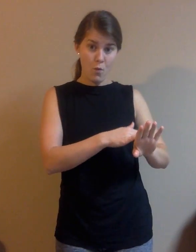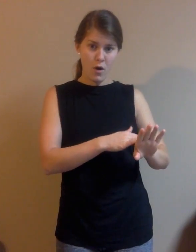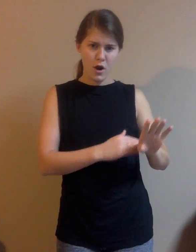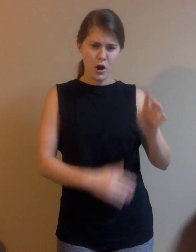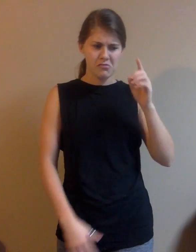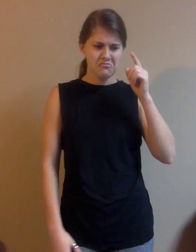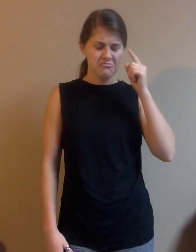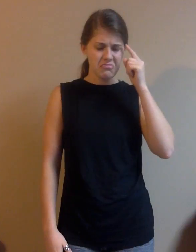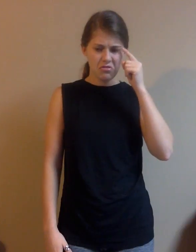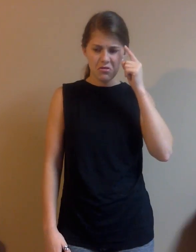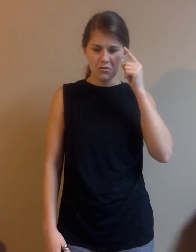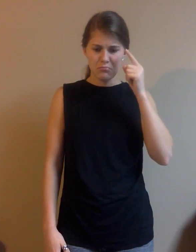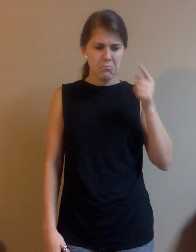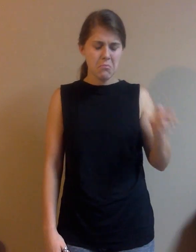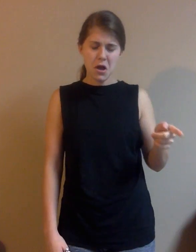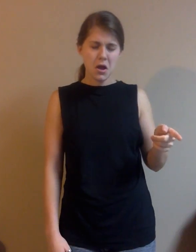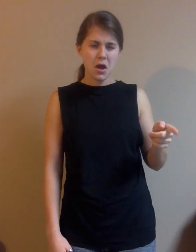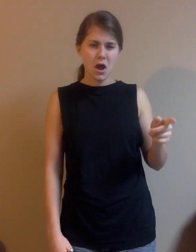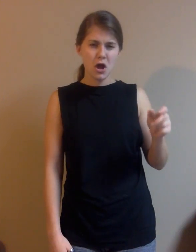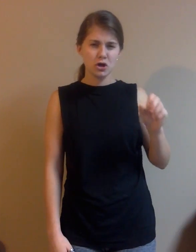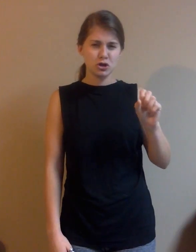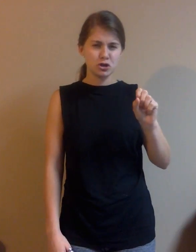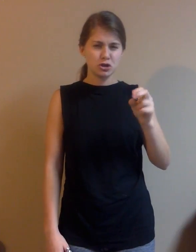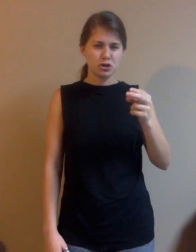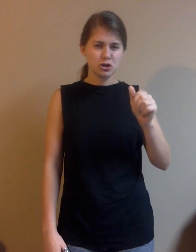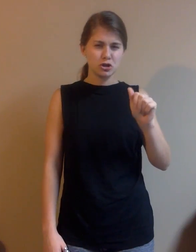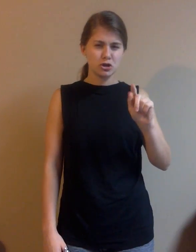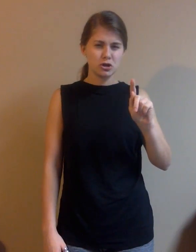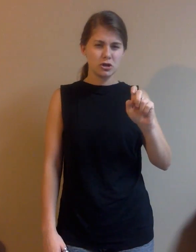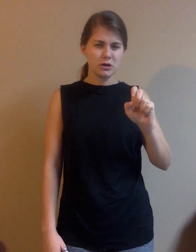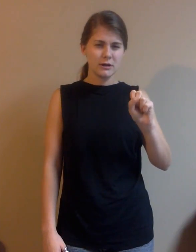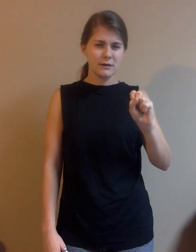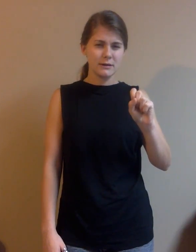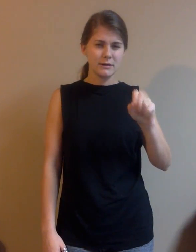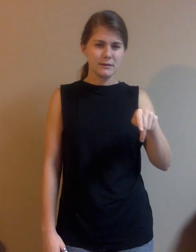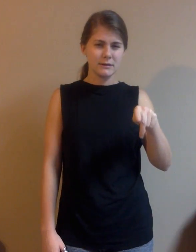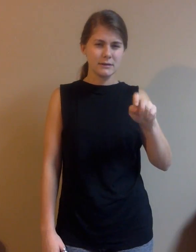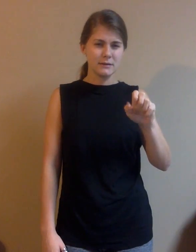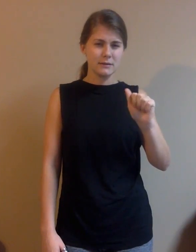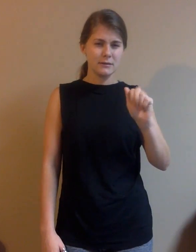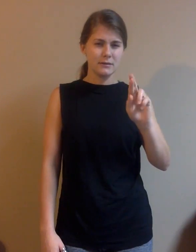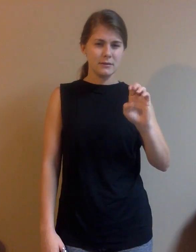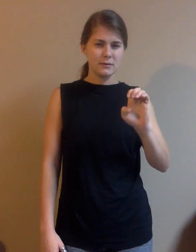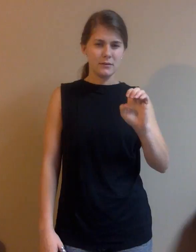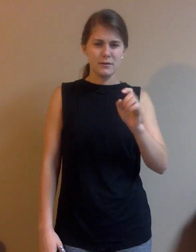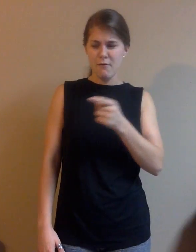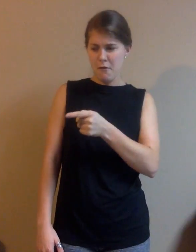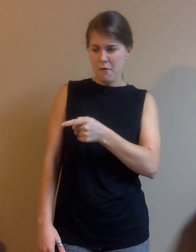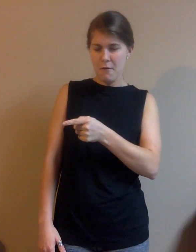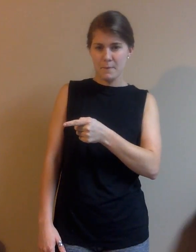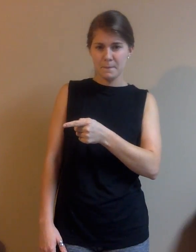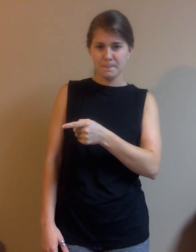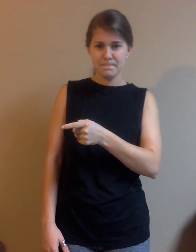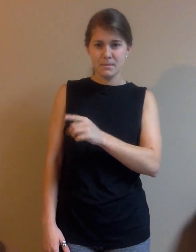child. Do you? Shakespeare being seven. I never thought of it. I mean, he was seven at some point. He was in somebody's English class, wasn't he? Do you